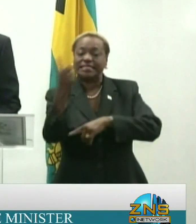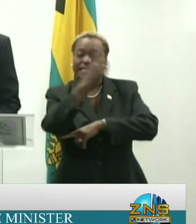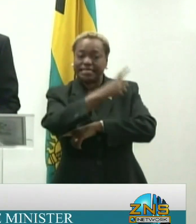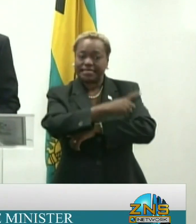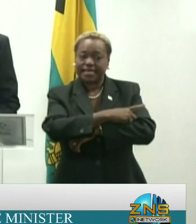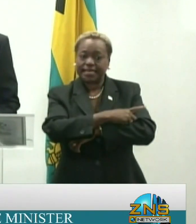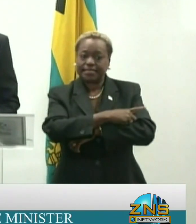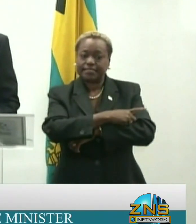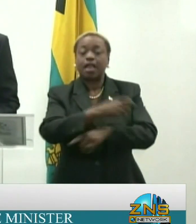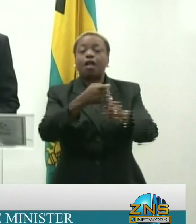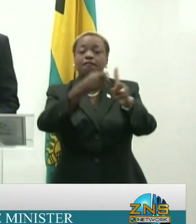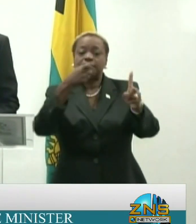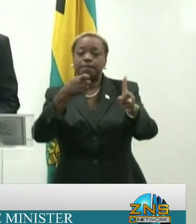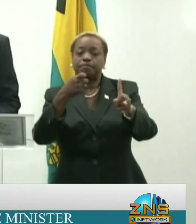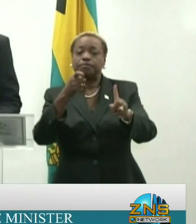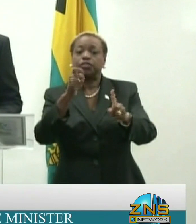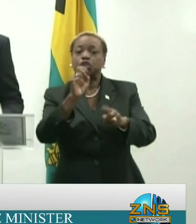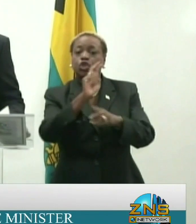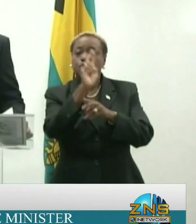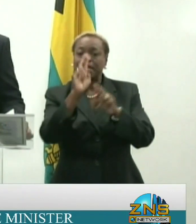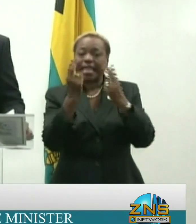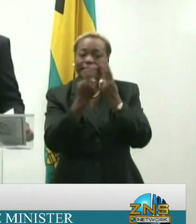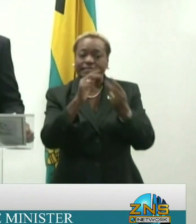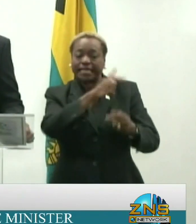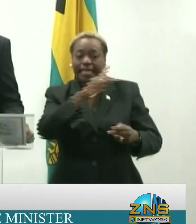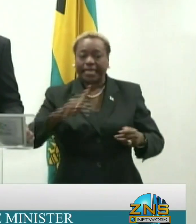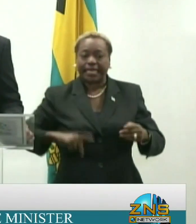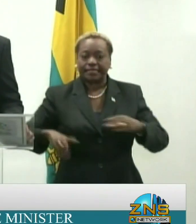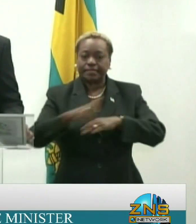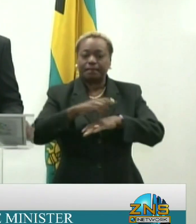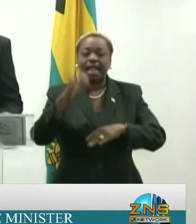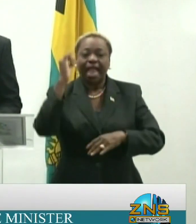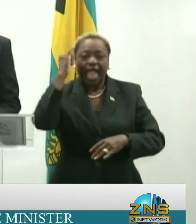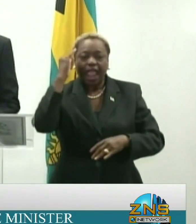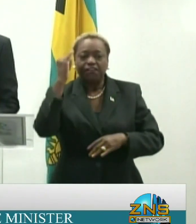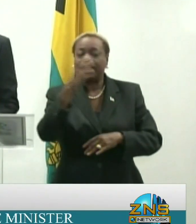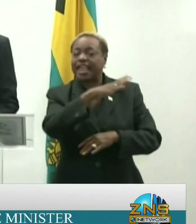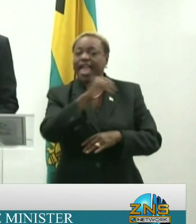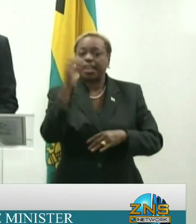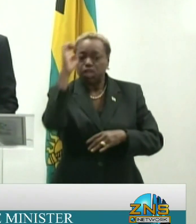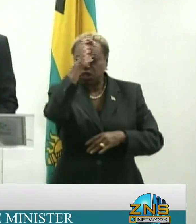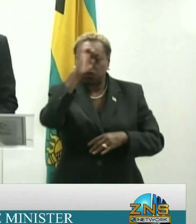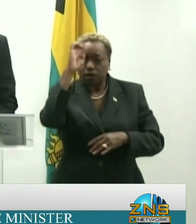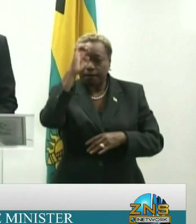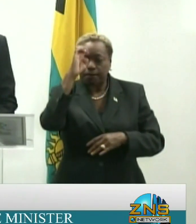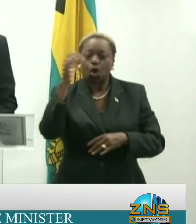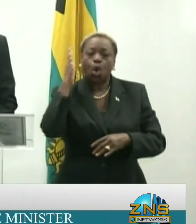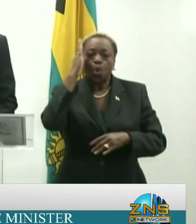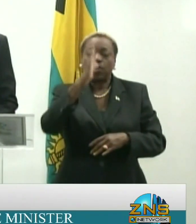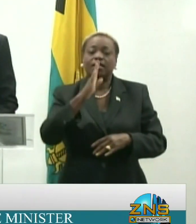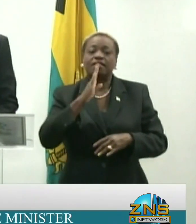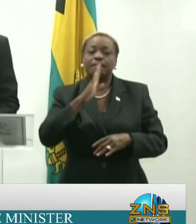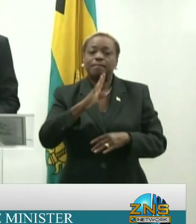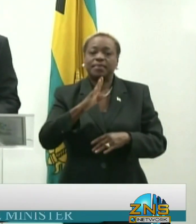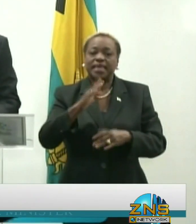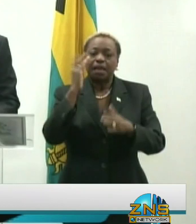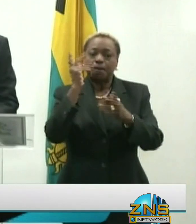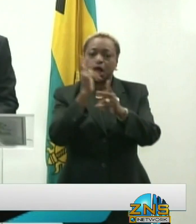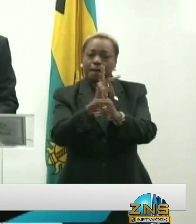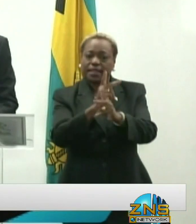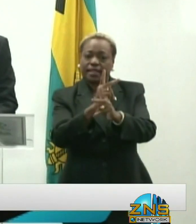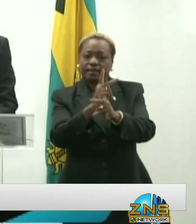days from the United Kingdom, Ireland, and Europe will be